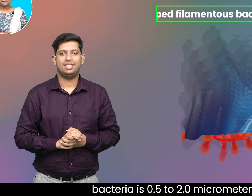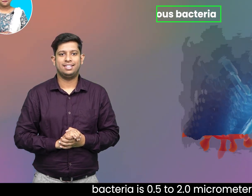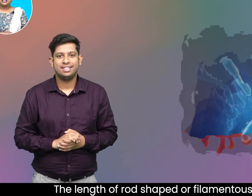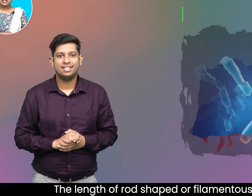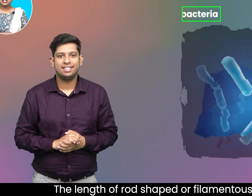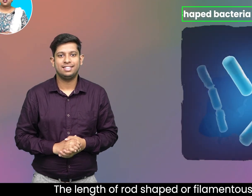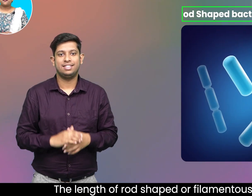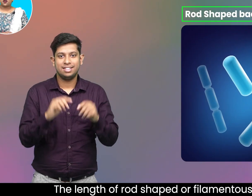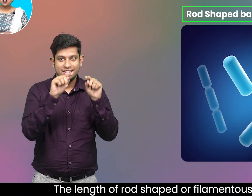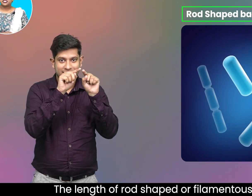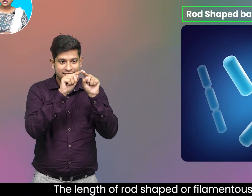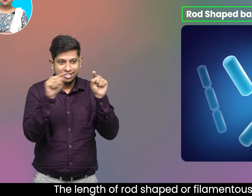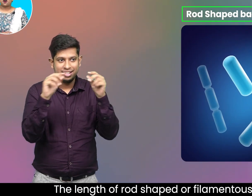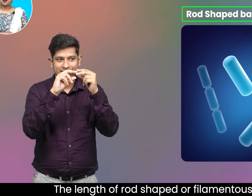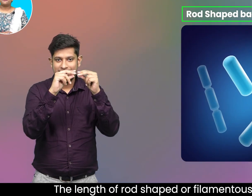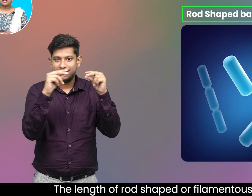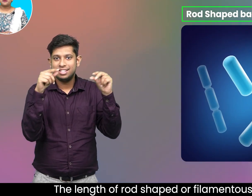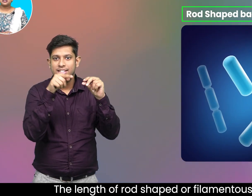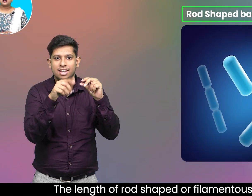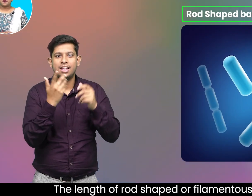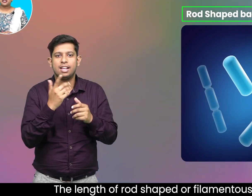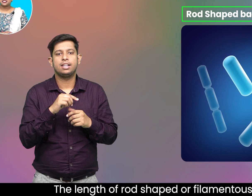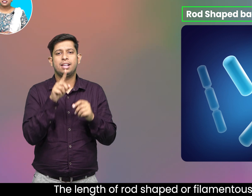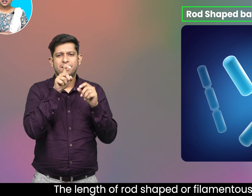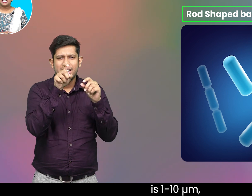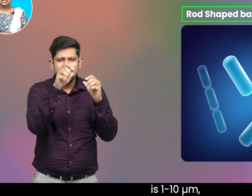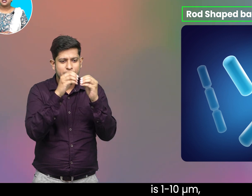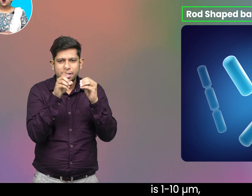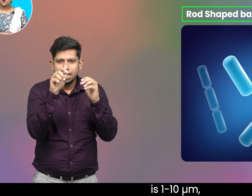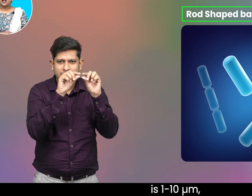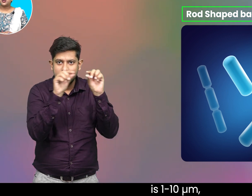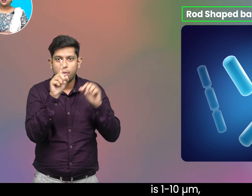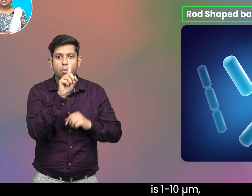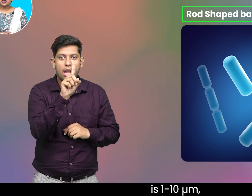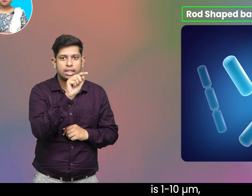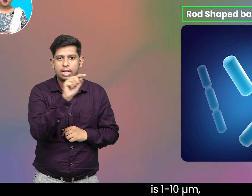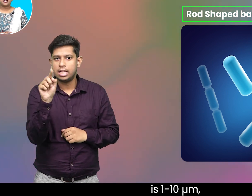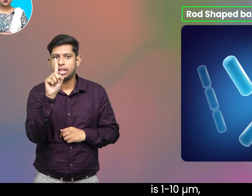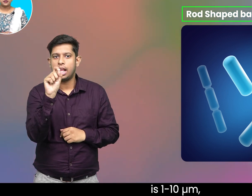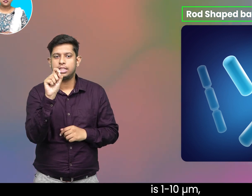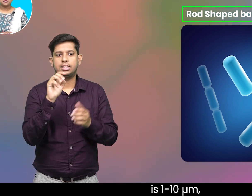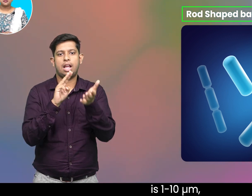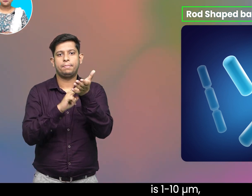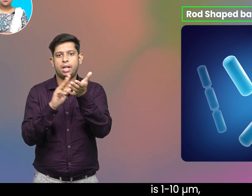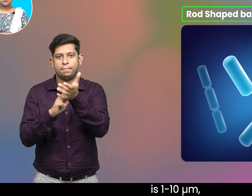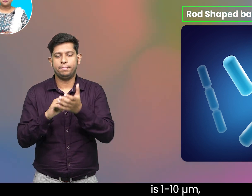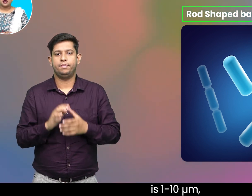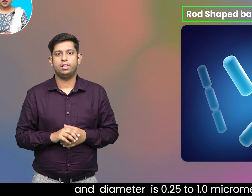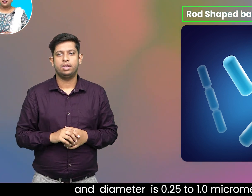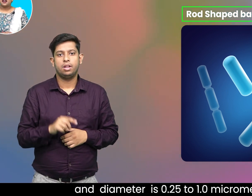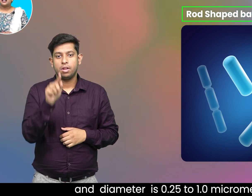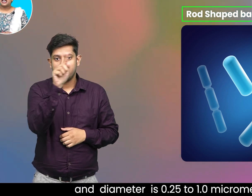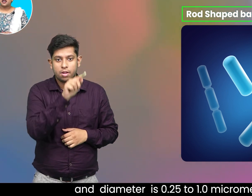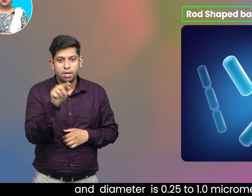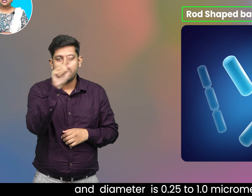micrometers. The length of rod-shaped or filamentous bacteria is 1 to 10 micrometers